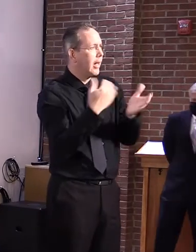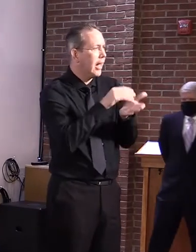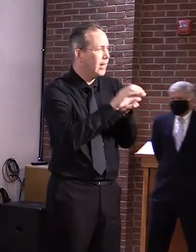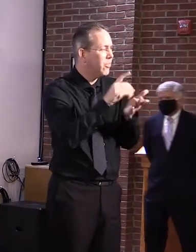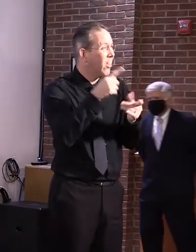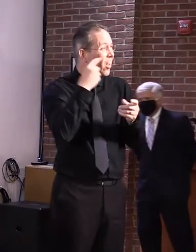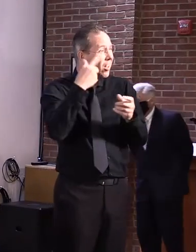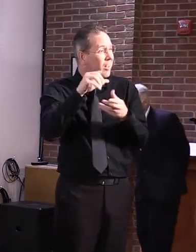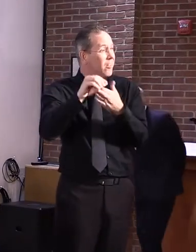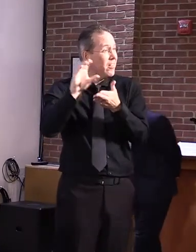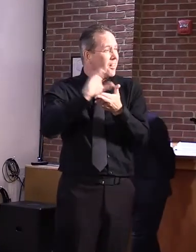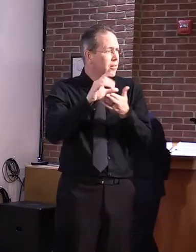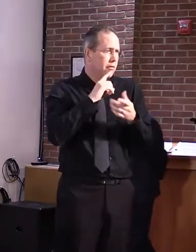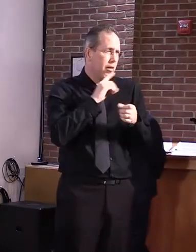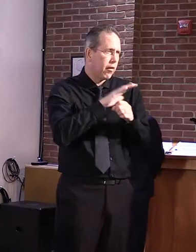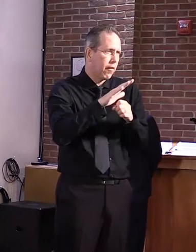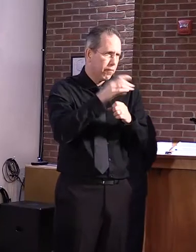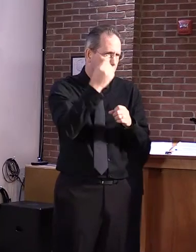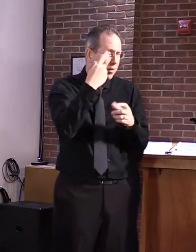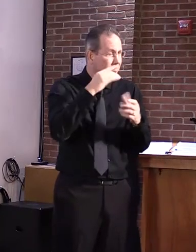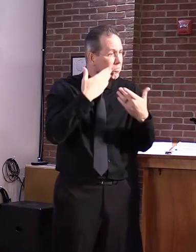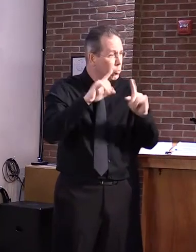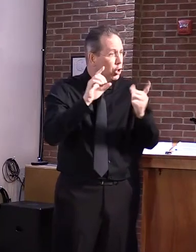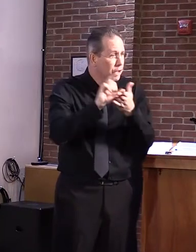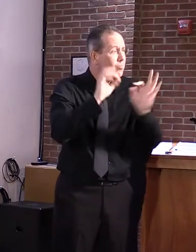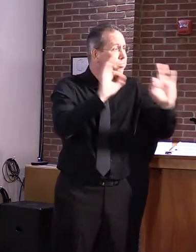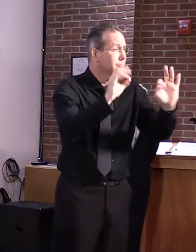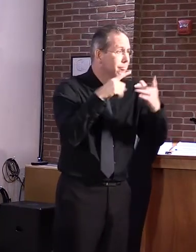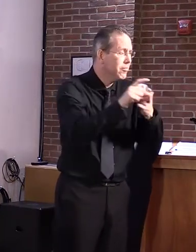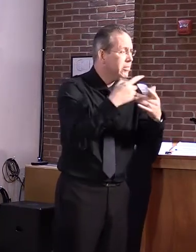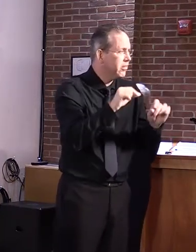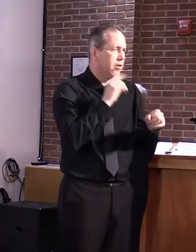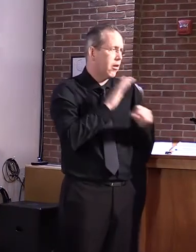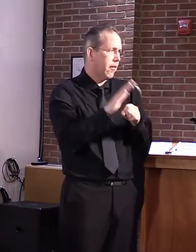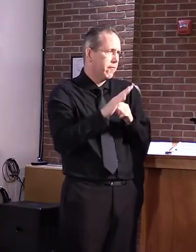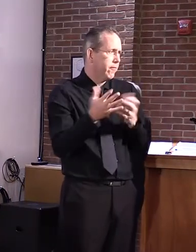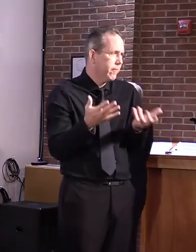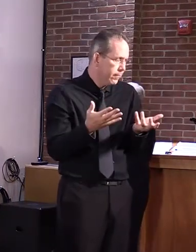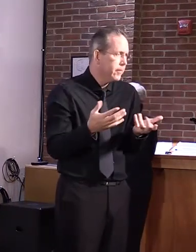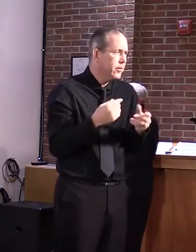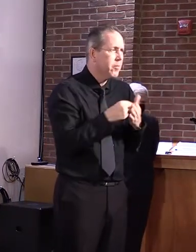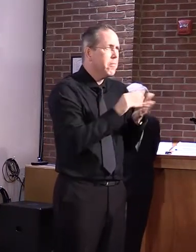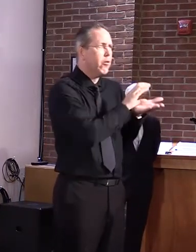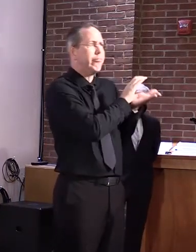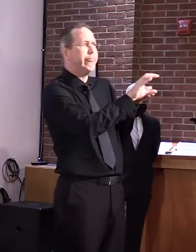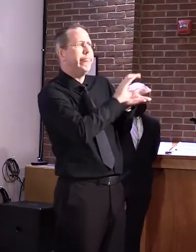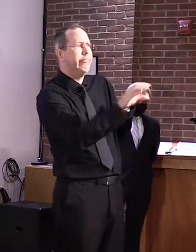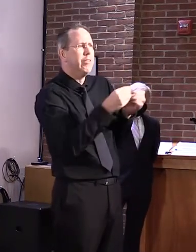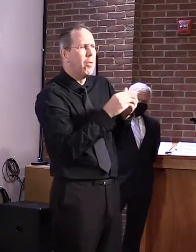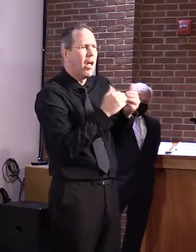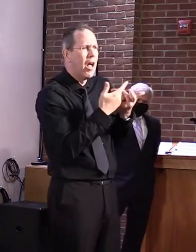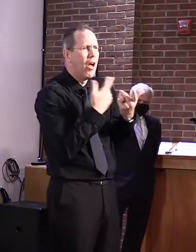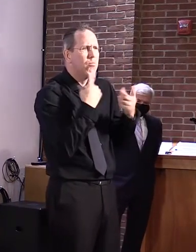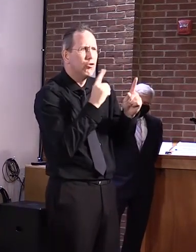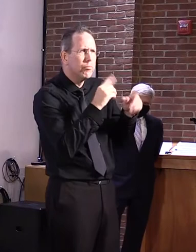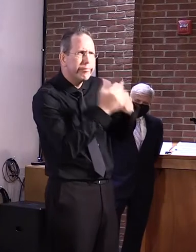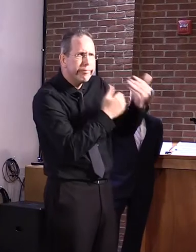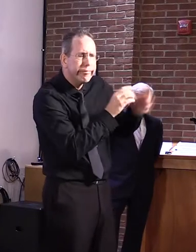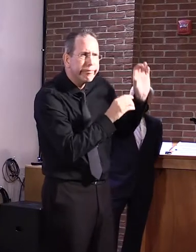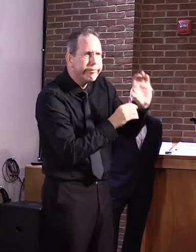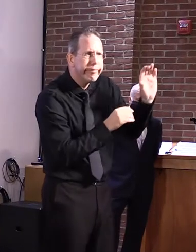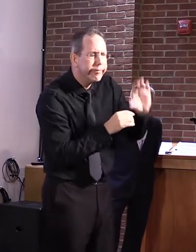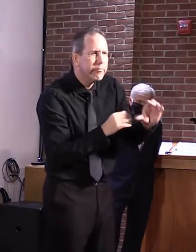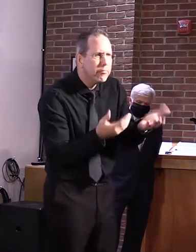demand curve looks like after we're through, and then we can come up with a proposal for the additional, you